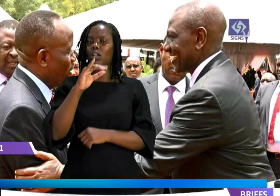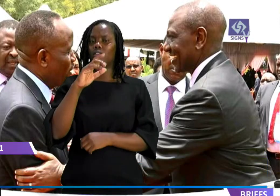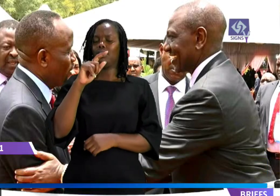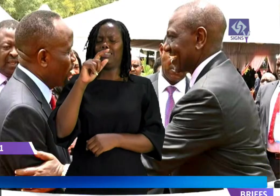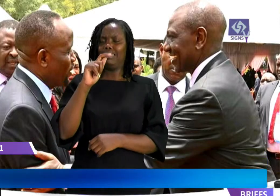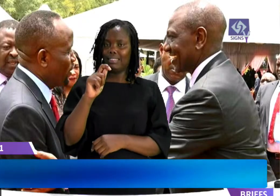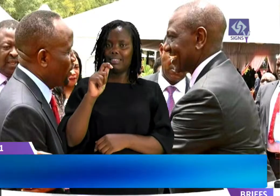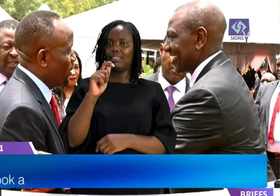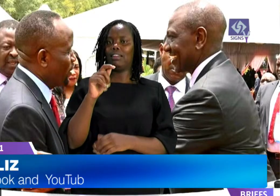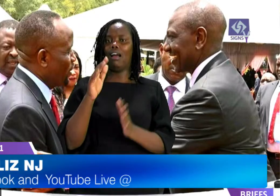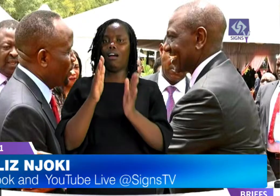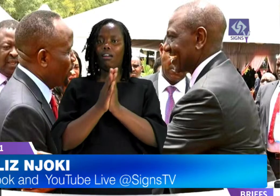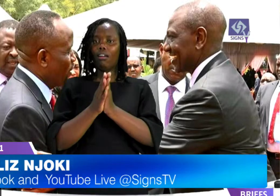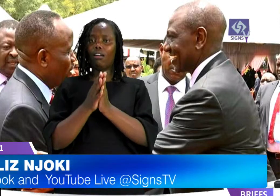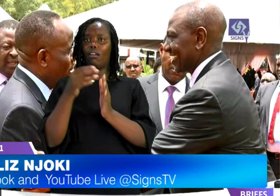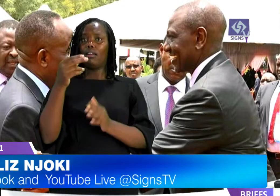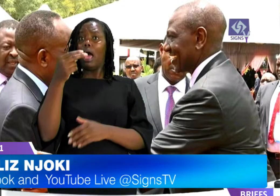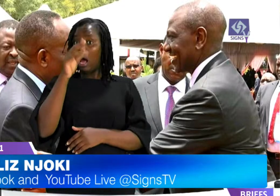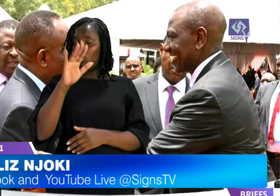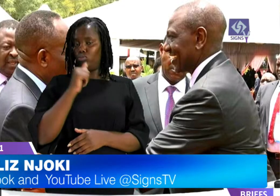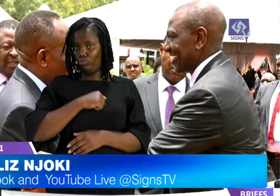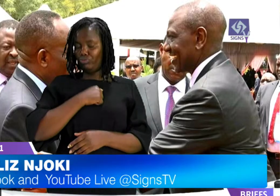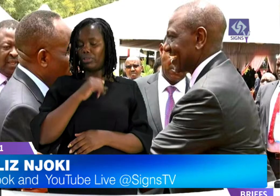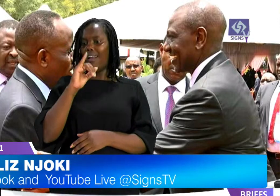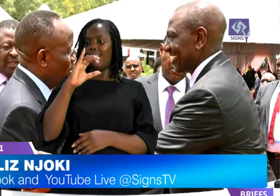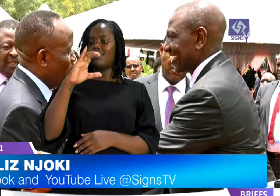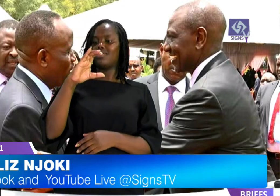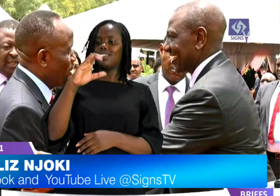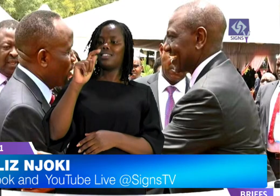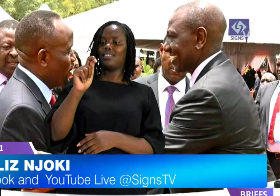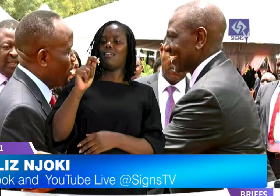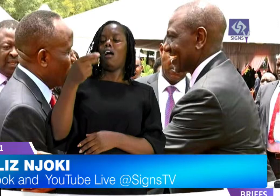of an ICT hub in